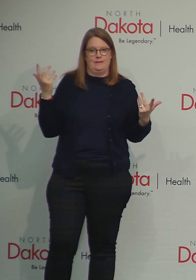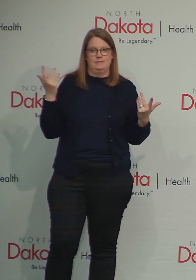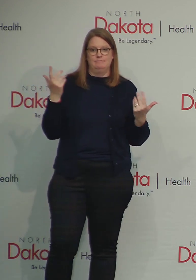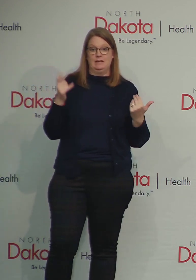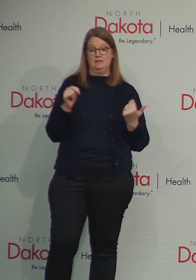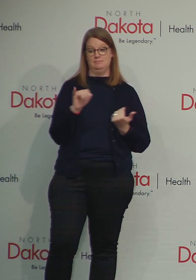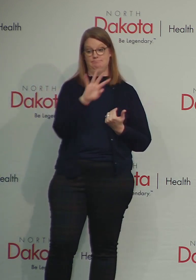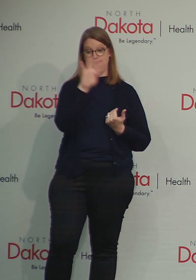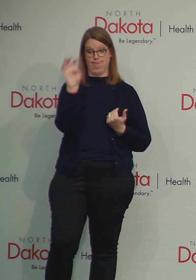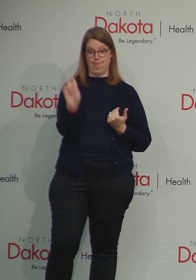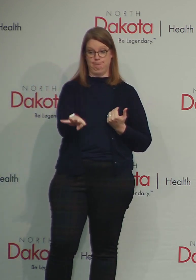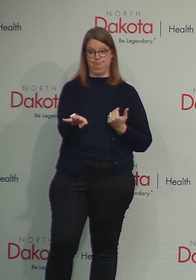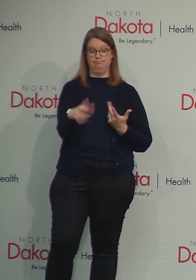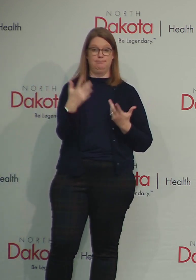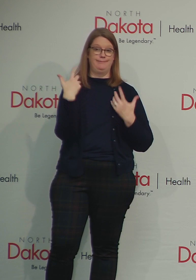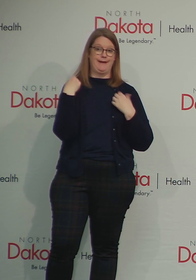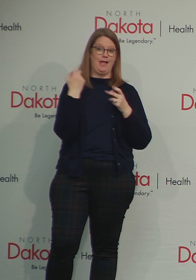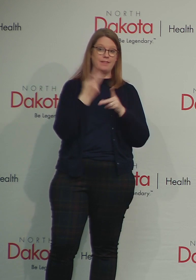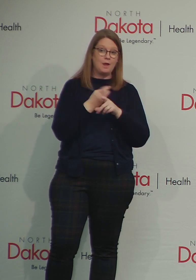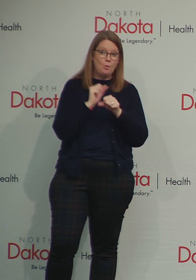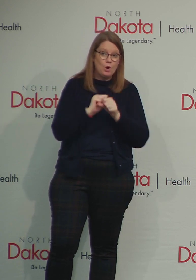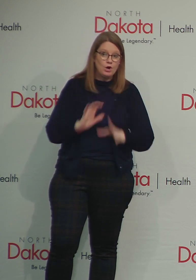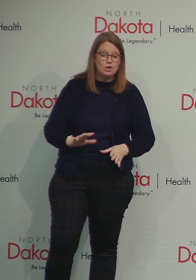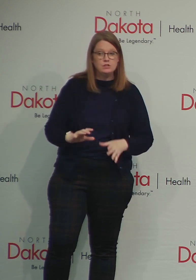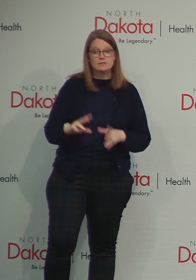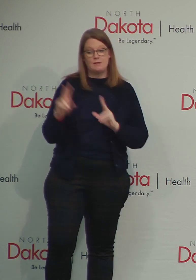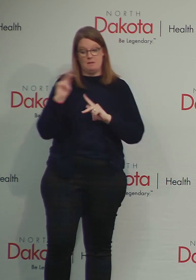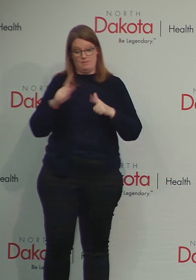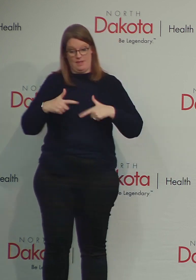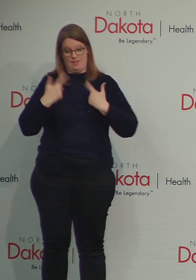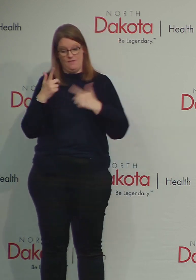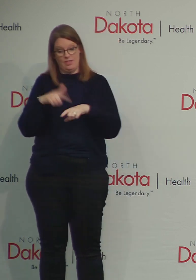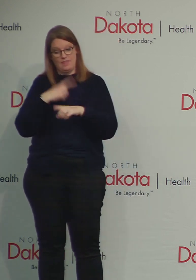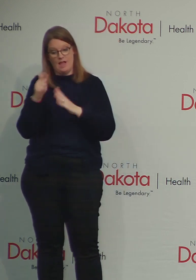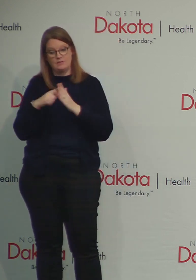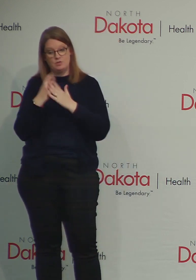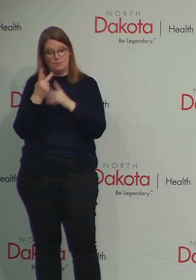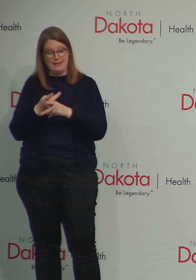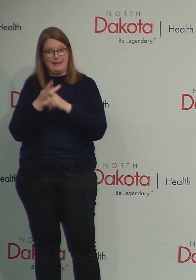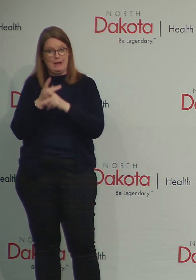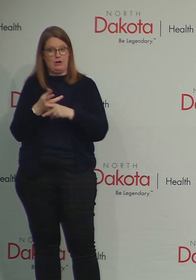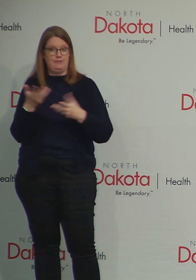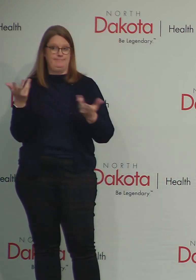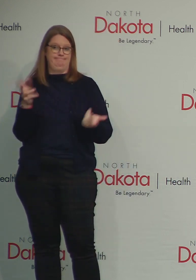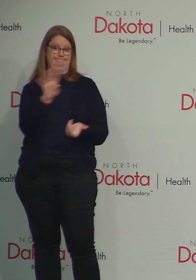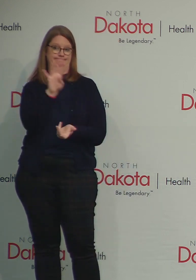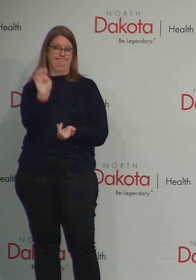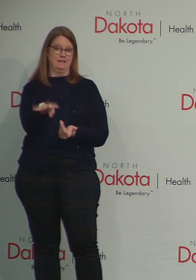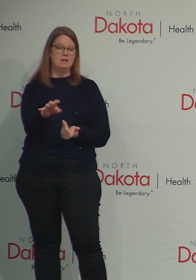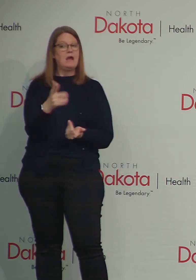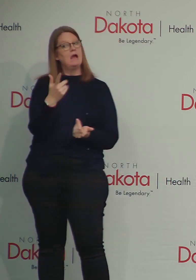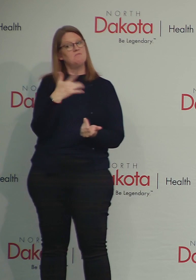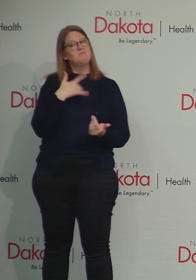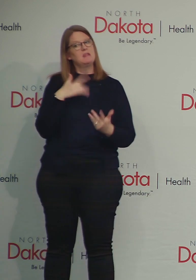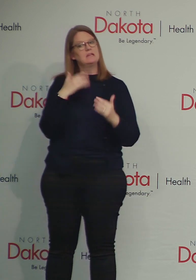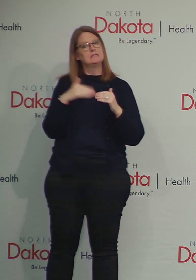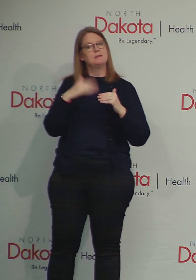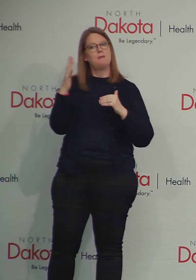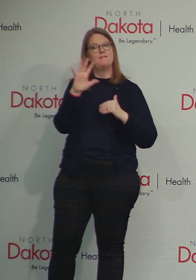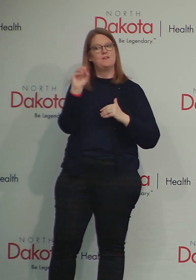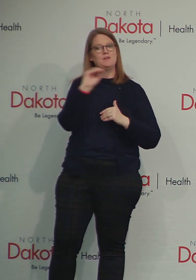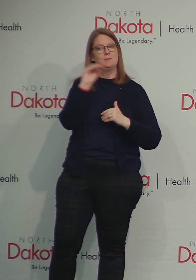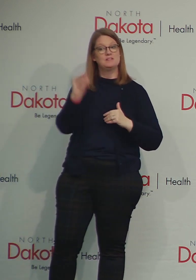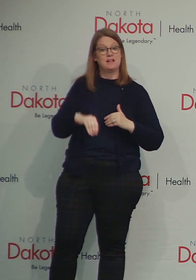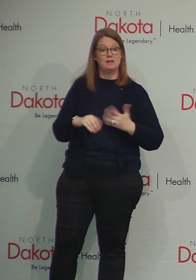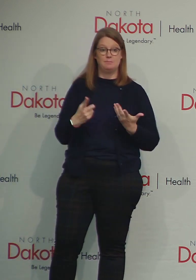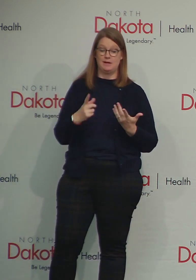amongst healthcare workers or long-term care residents. I'm sure it will be above 50%, but we don't know what